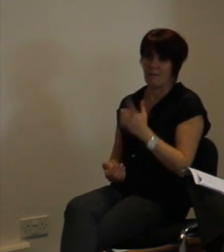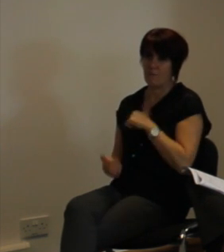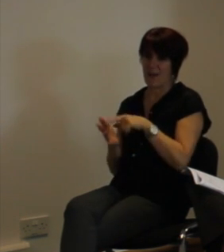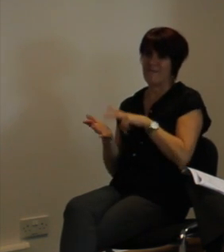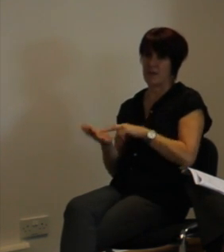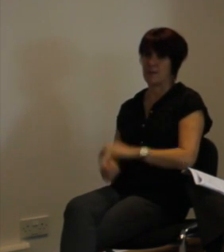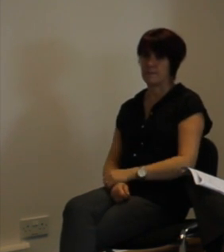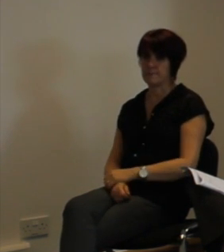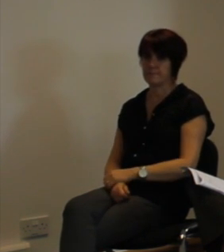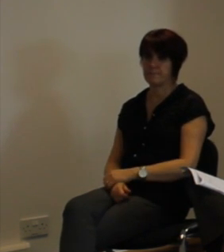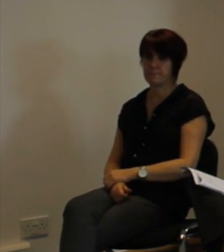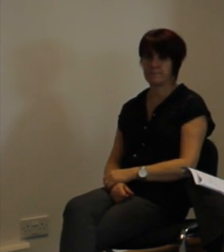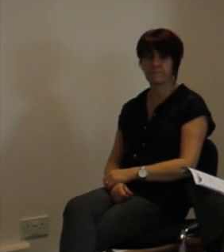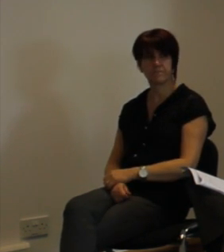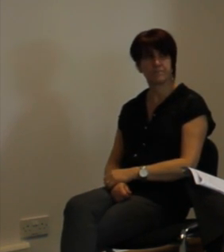verification, your moderation of that group.